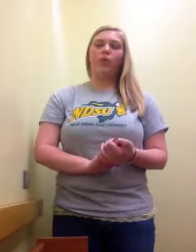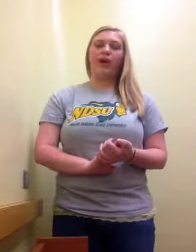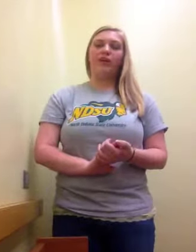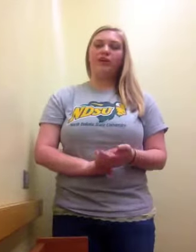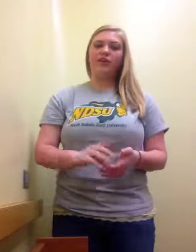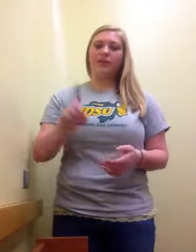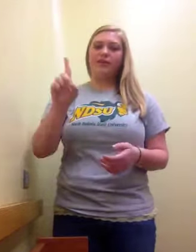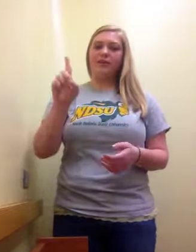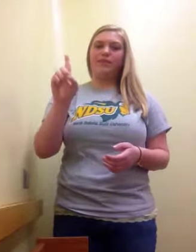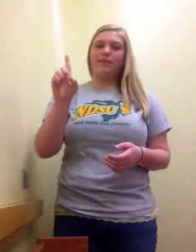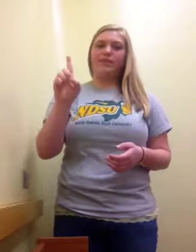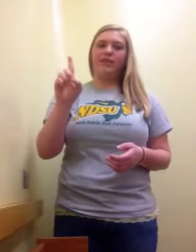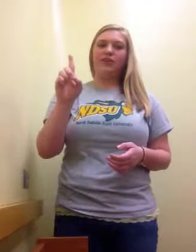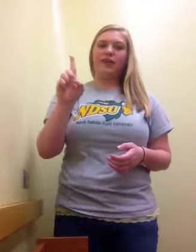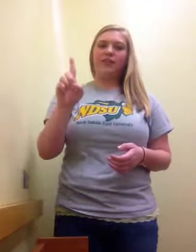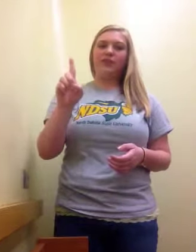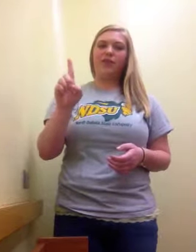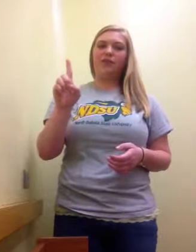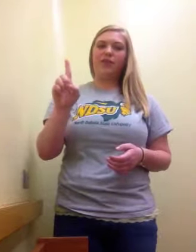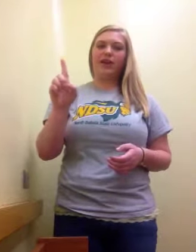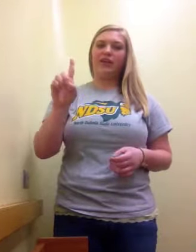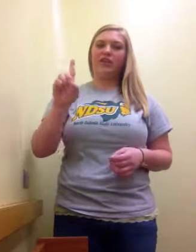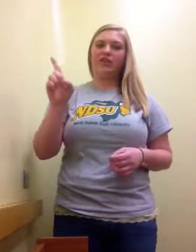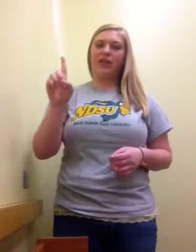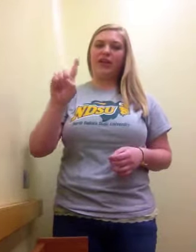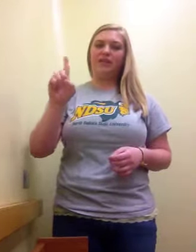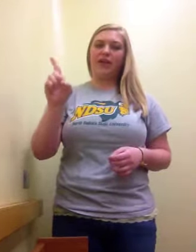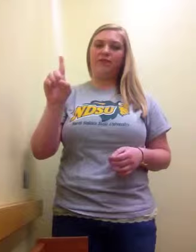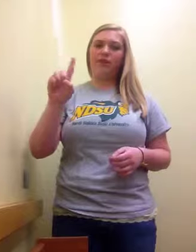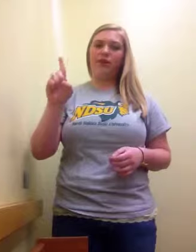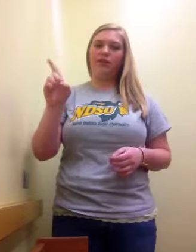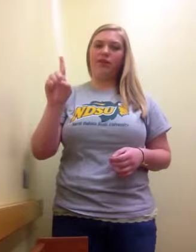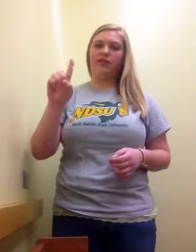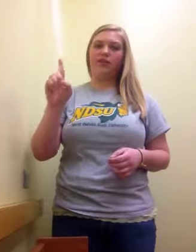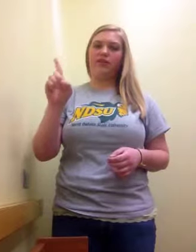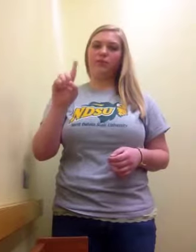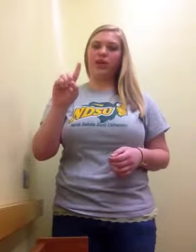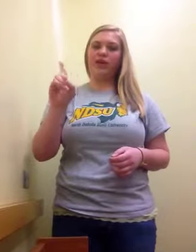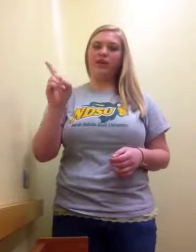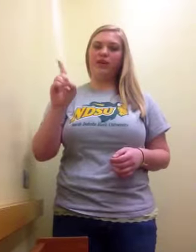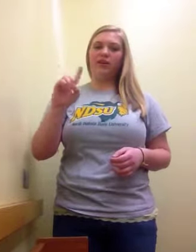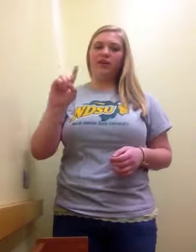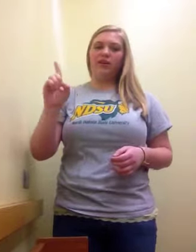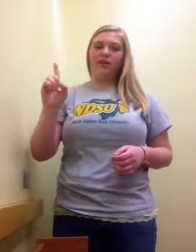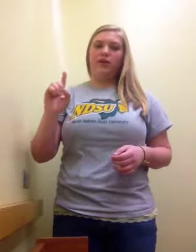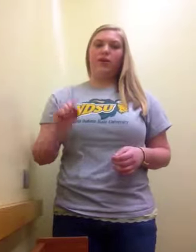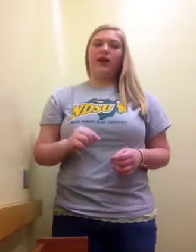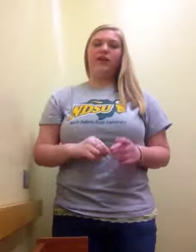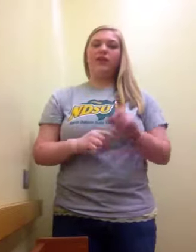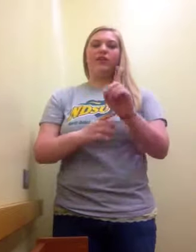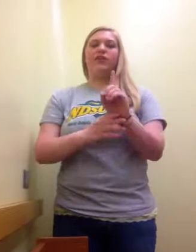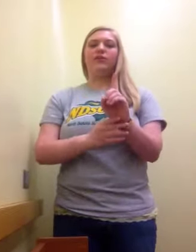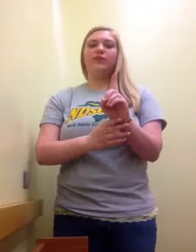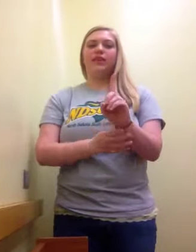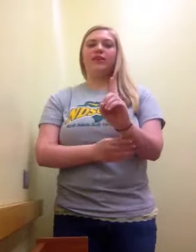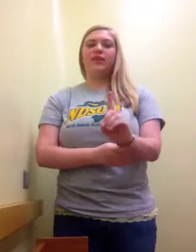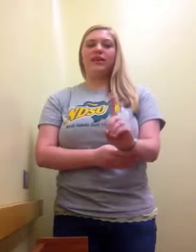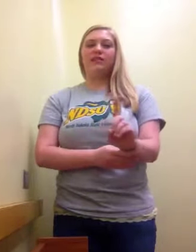Where, you're going to stick your index finger up in the air and shake it back and forth. This is where. When, you're going to take the index finger